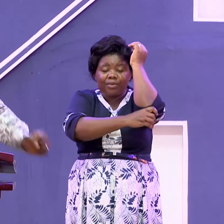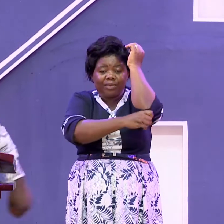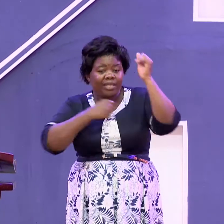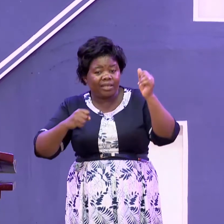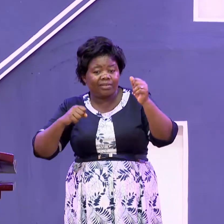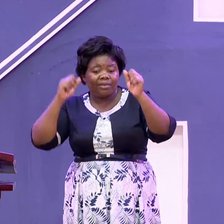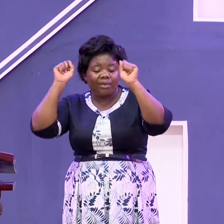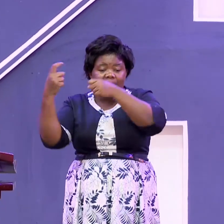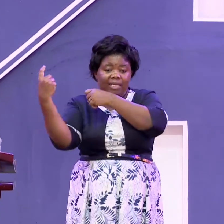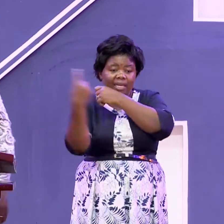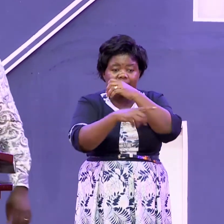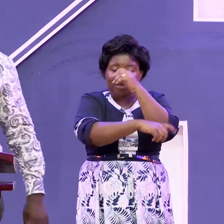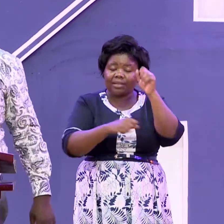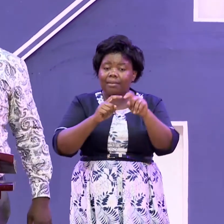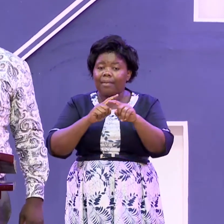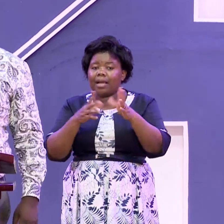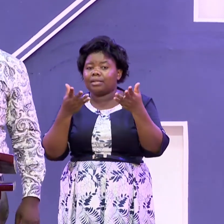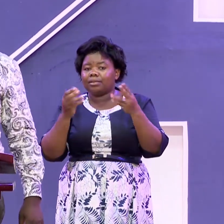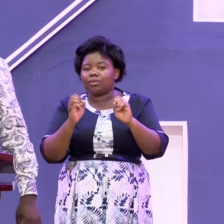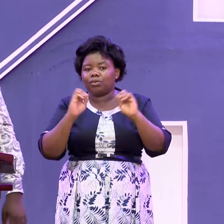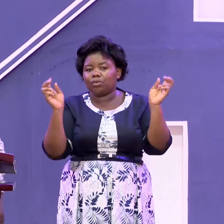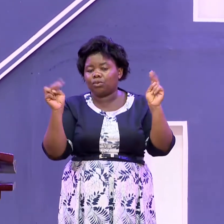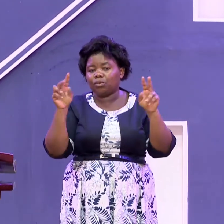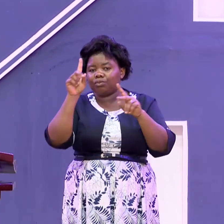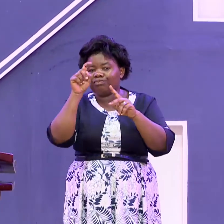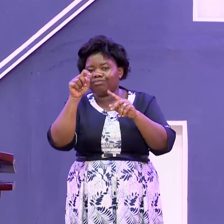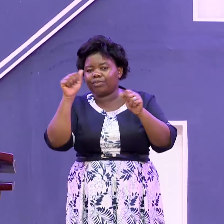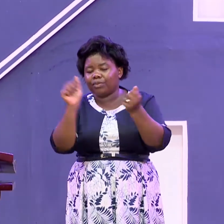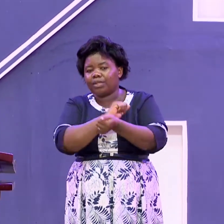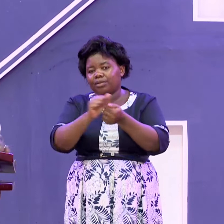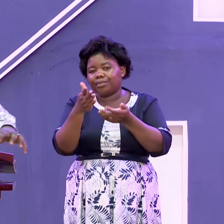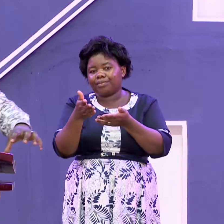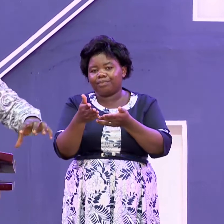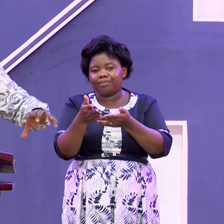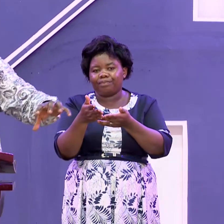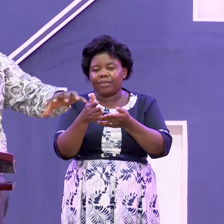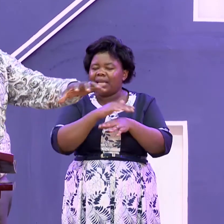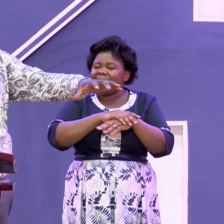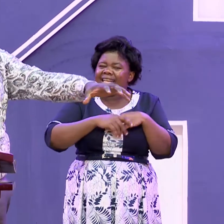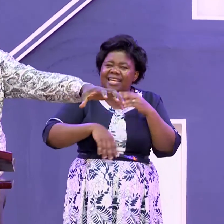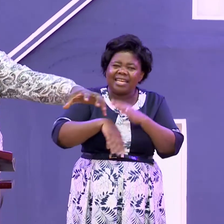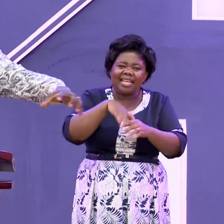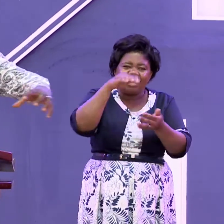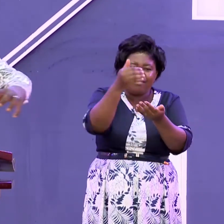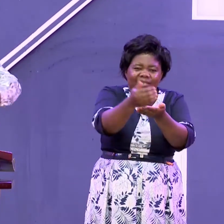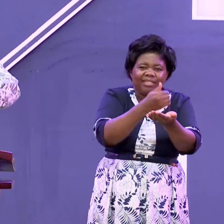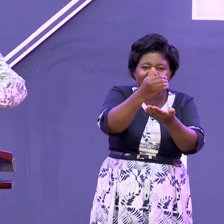destroys. Omubbi gyatasembera n'ennyenje gye zitayononera. Don't lay up your treasures here on